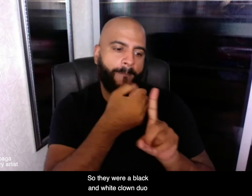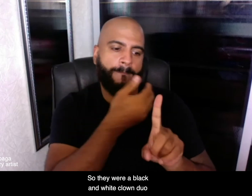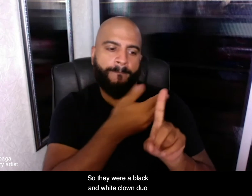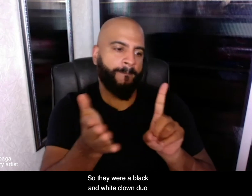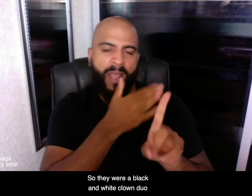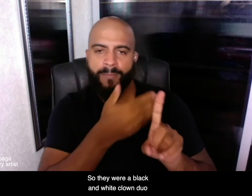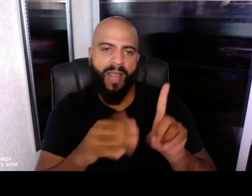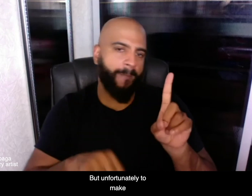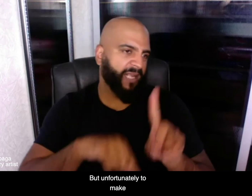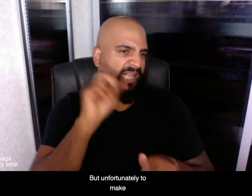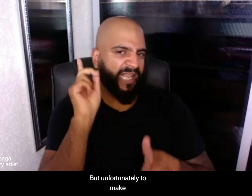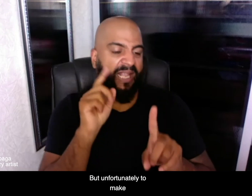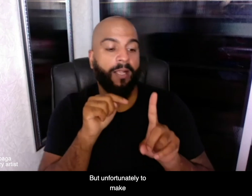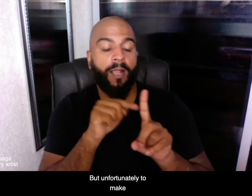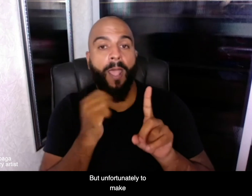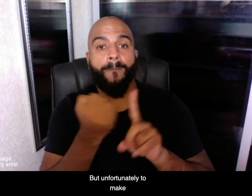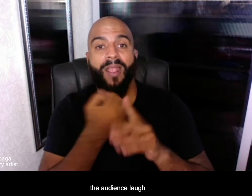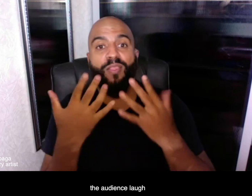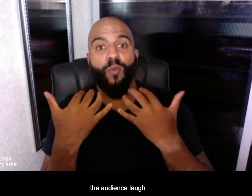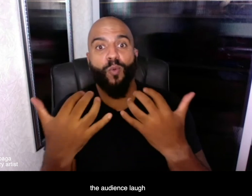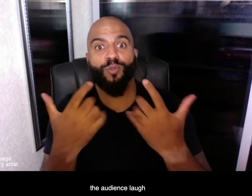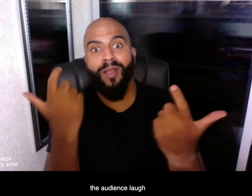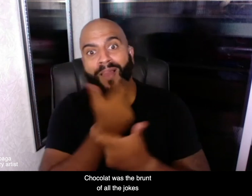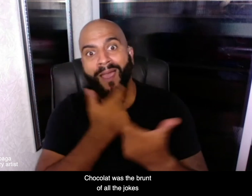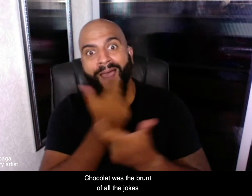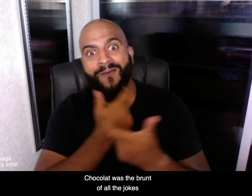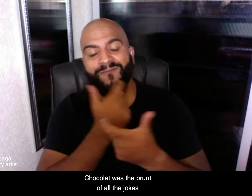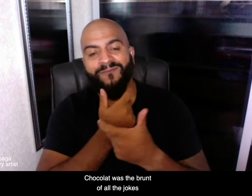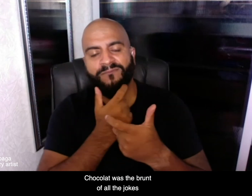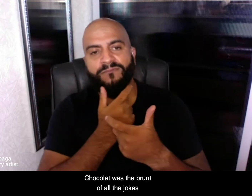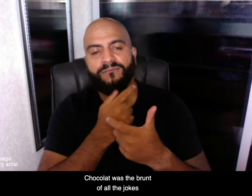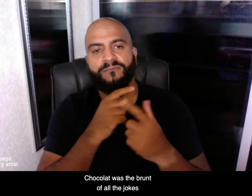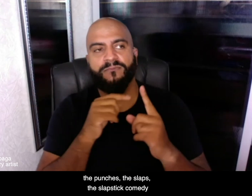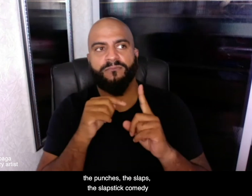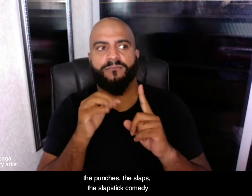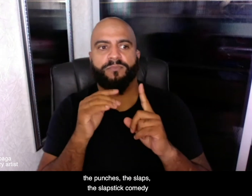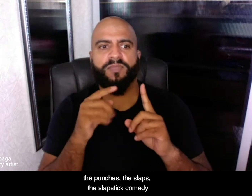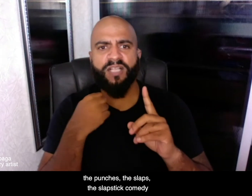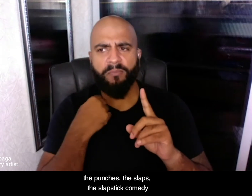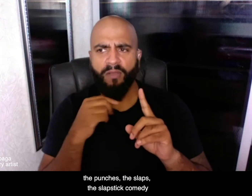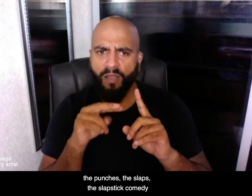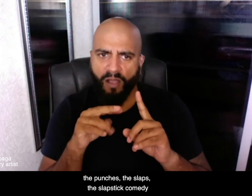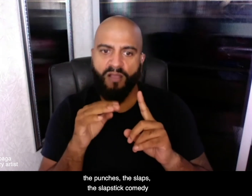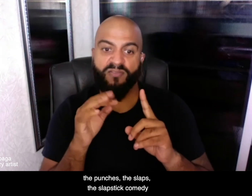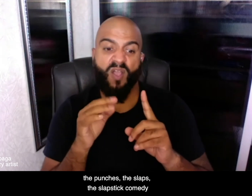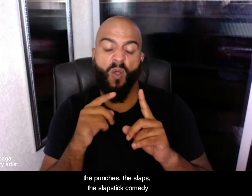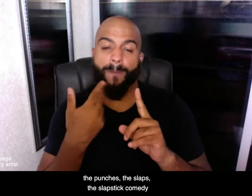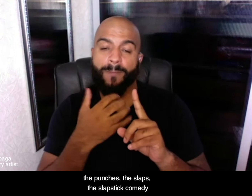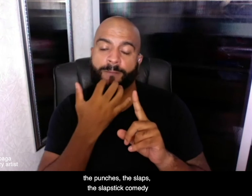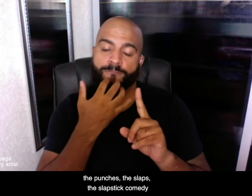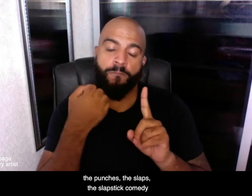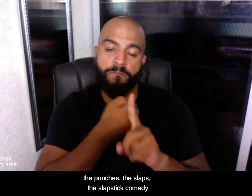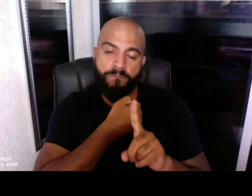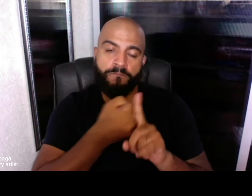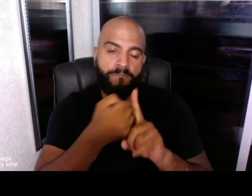duo. But unfortunately, to make the audience laugh, Chocolate was the brunt of all the jokes, the punches, the slaps, the slapstick comedy.